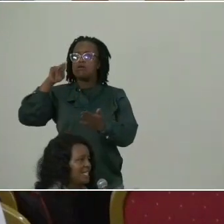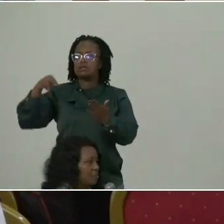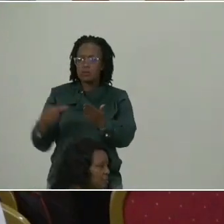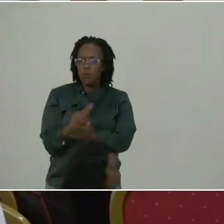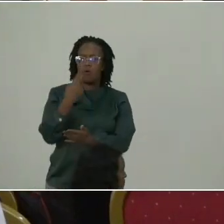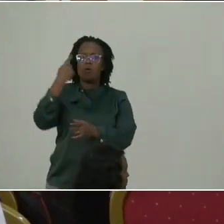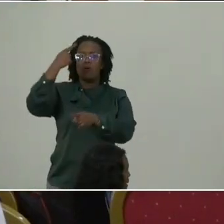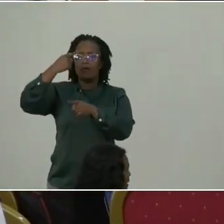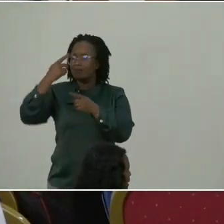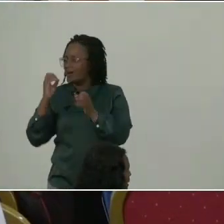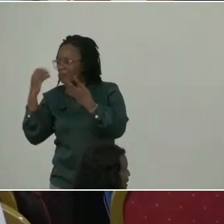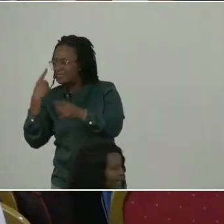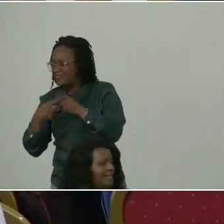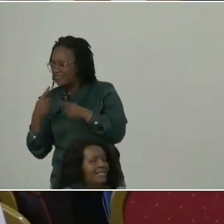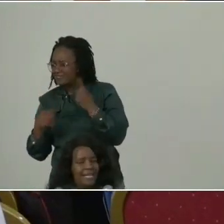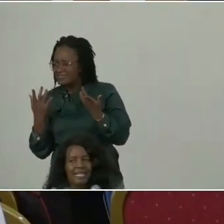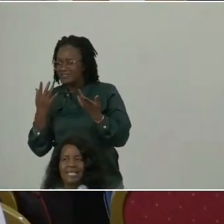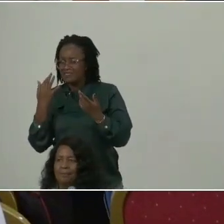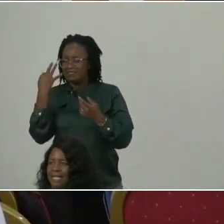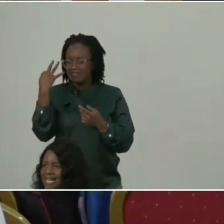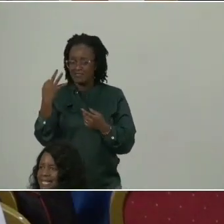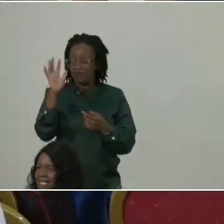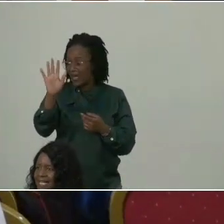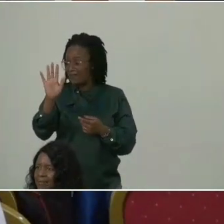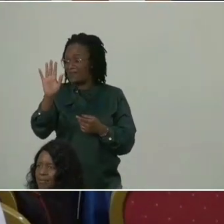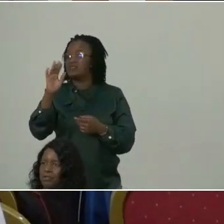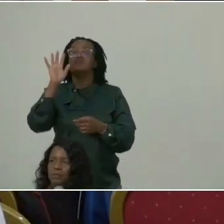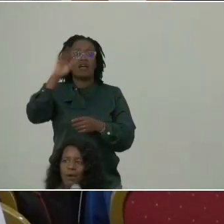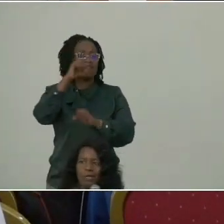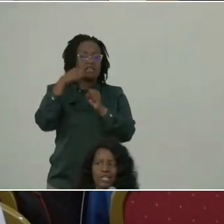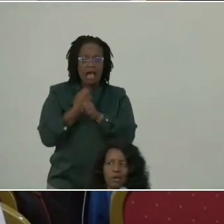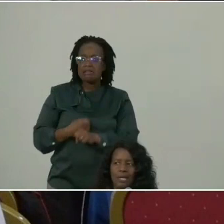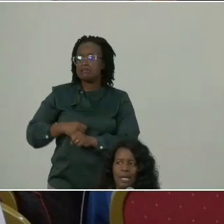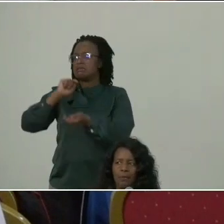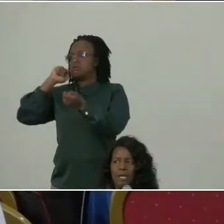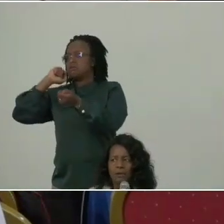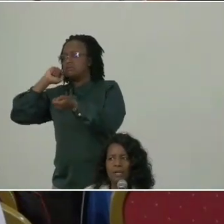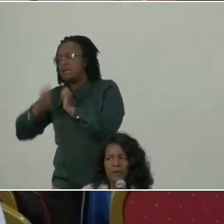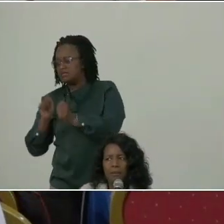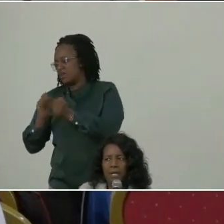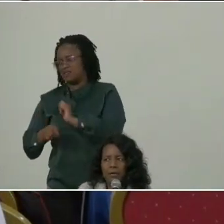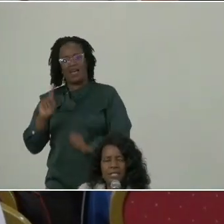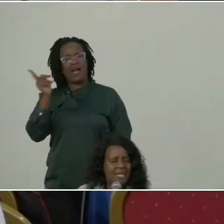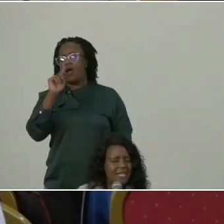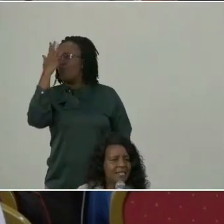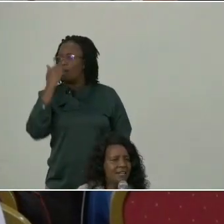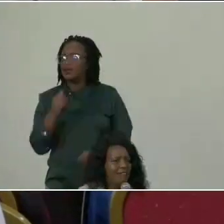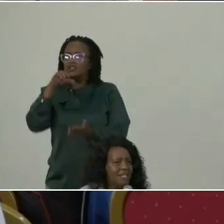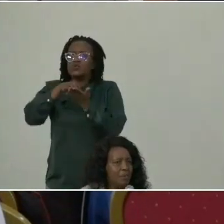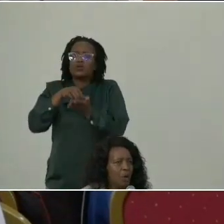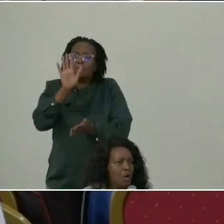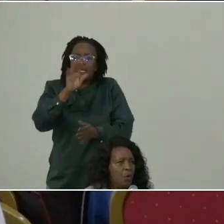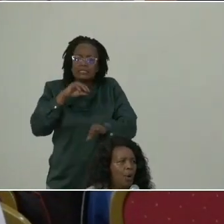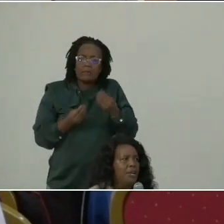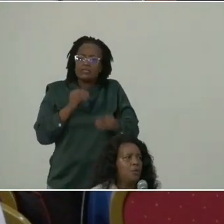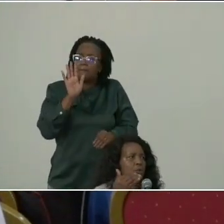tax exemption. It just doesn't make sense because your condition will not change. It's